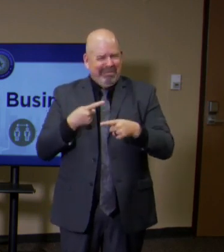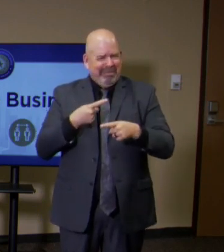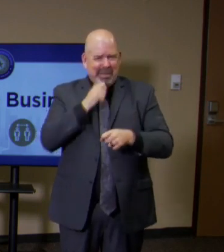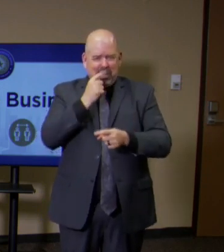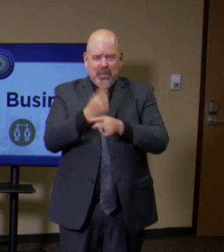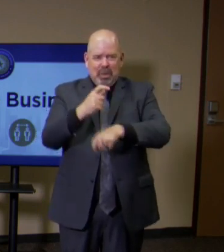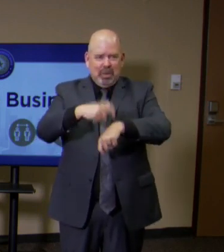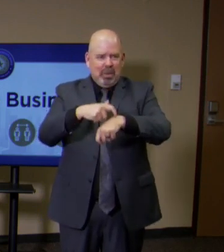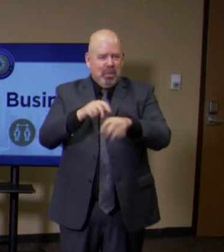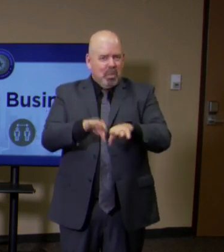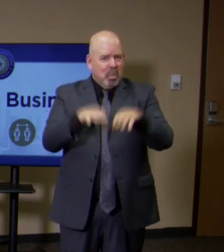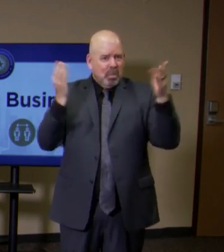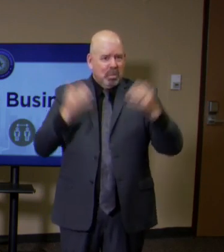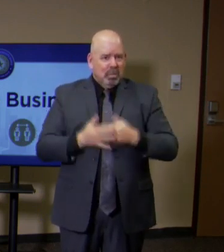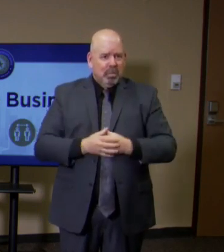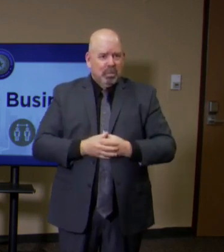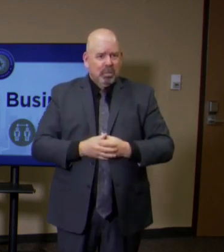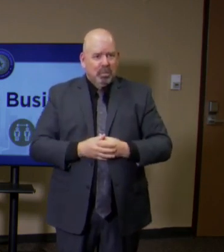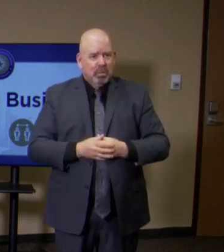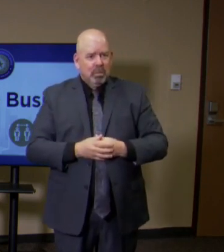that doctor sheet that you can find at